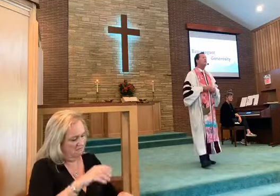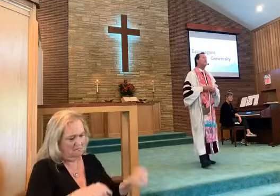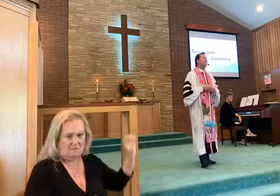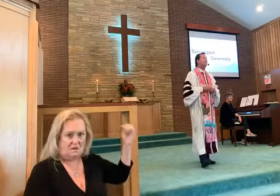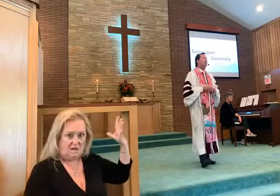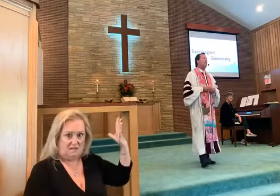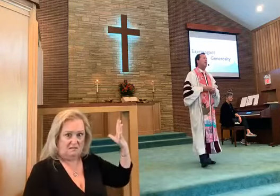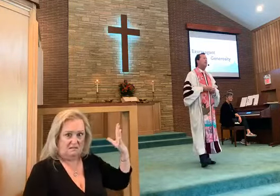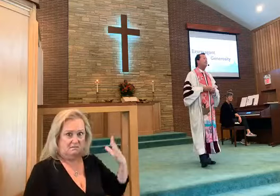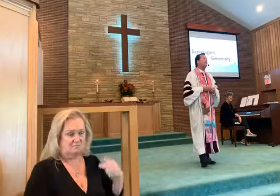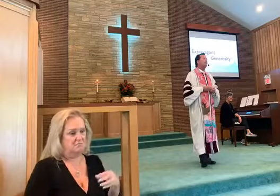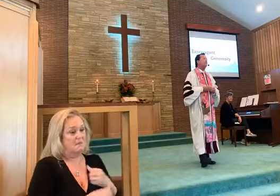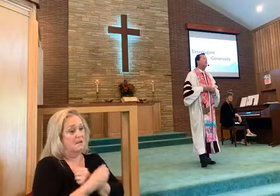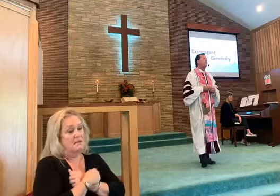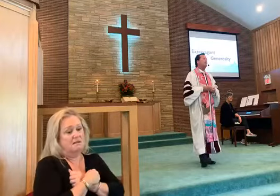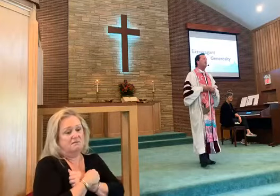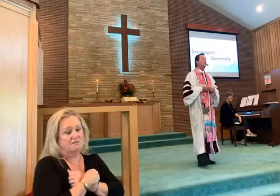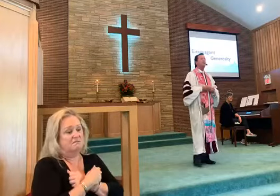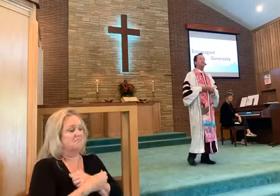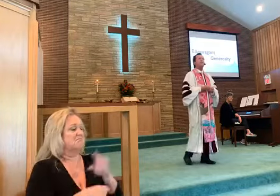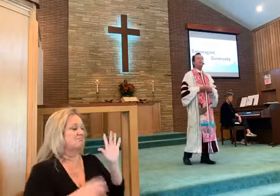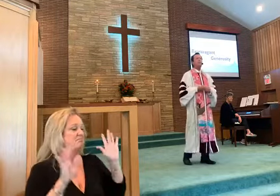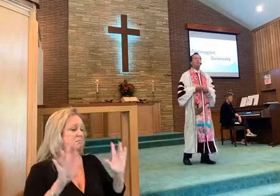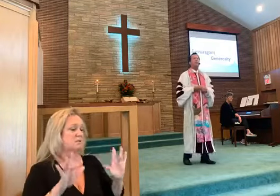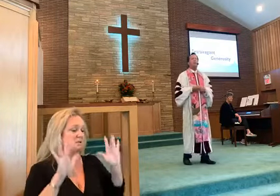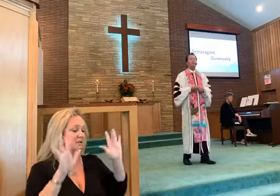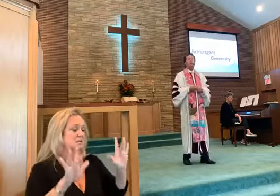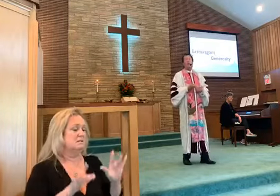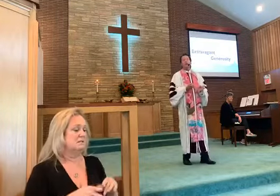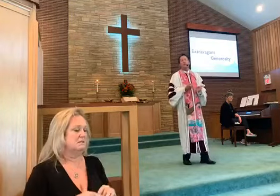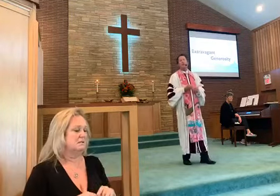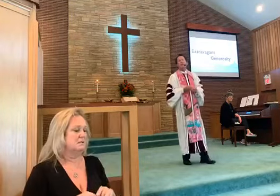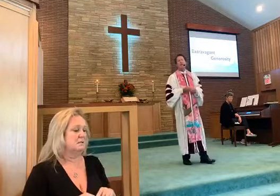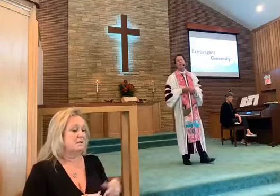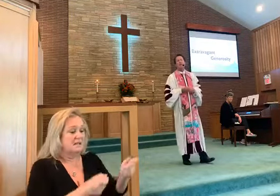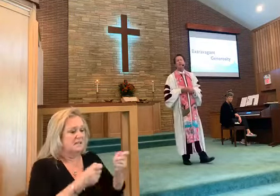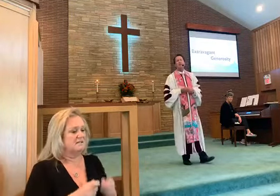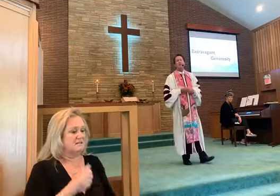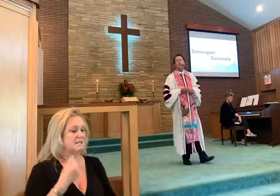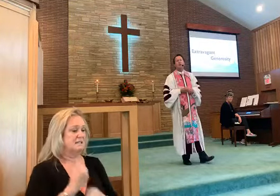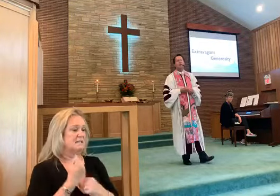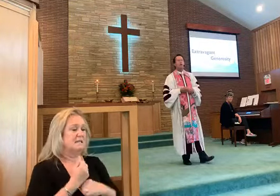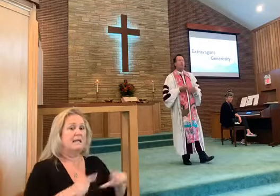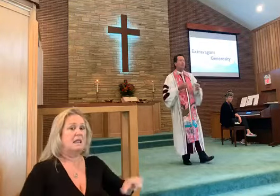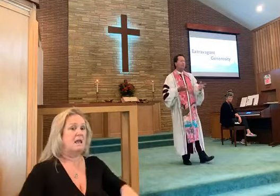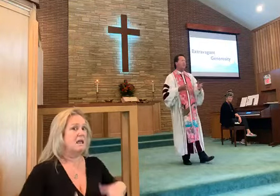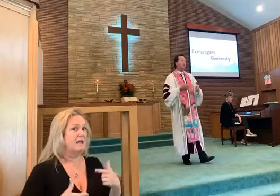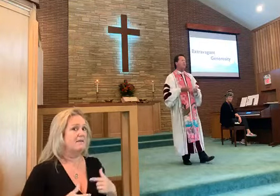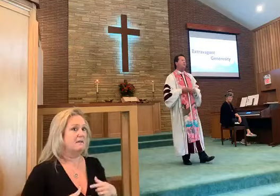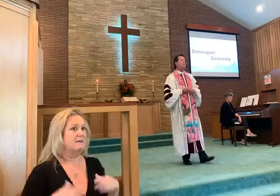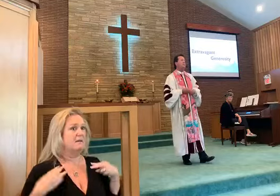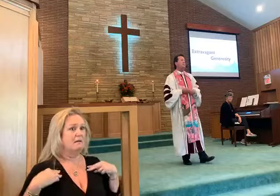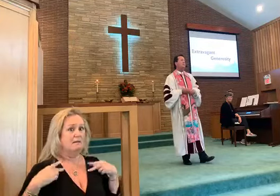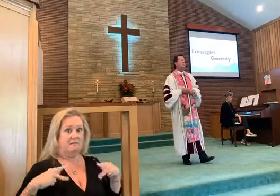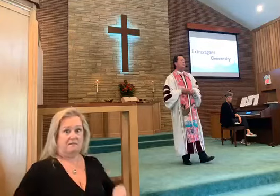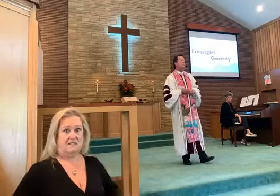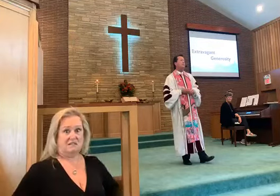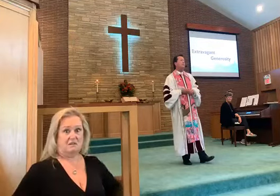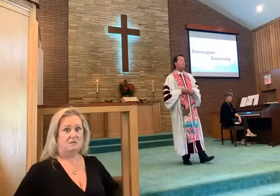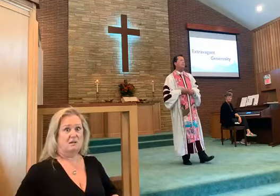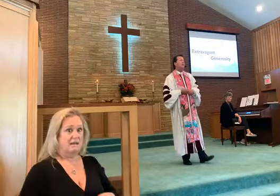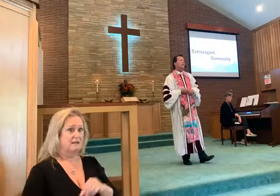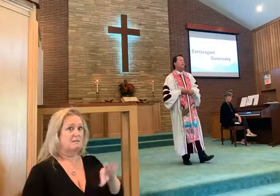grace, love, mercy, the gifts that sustain life that are both physical as well as